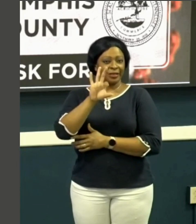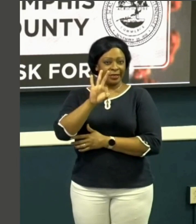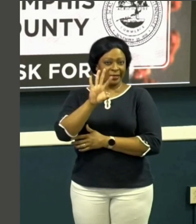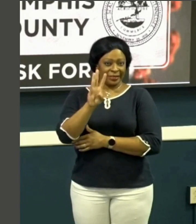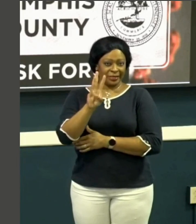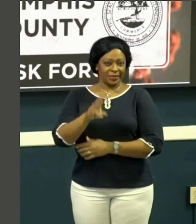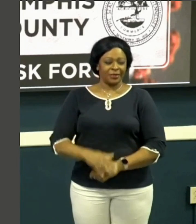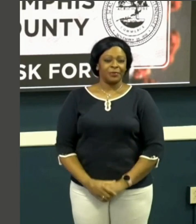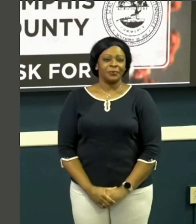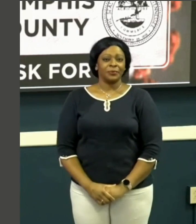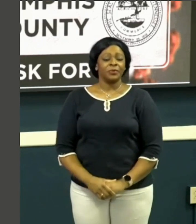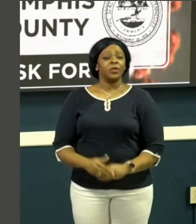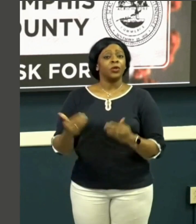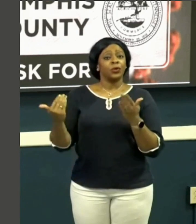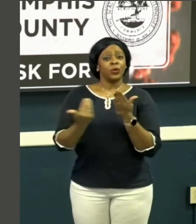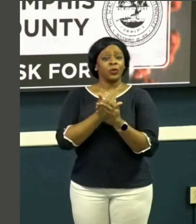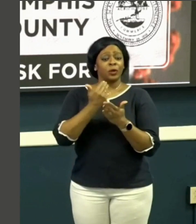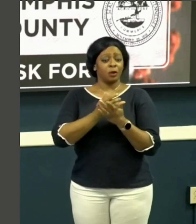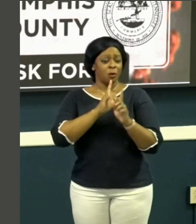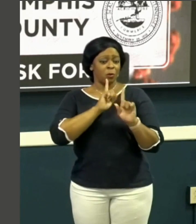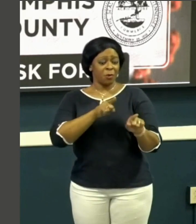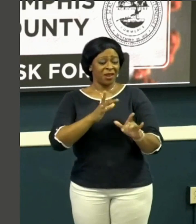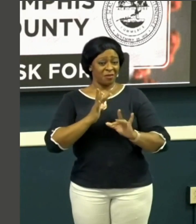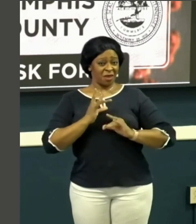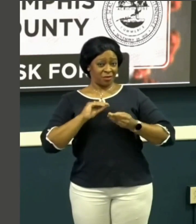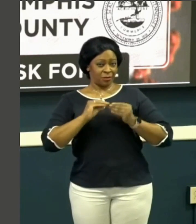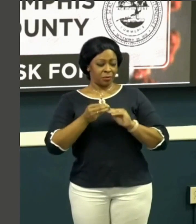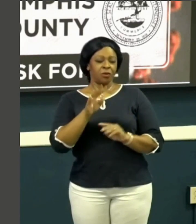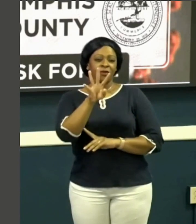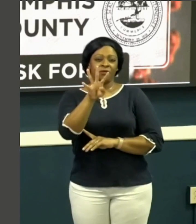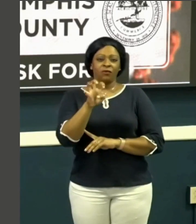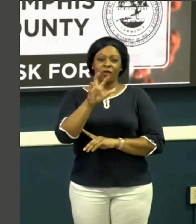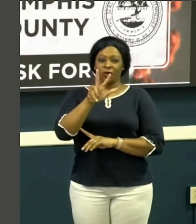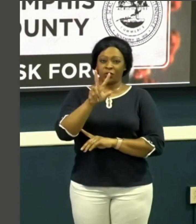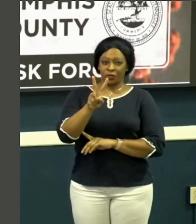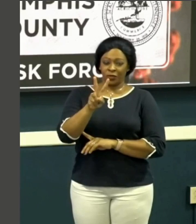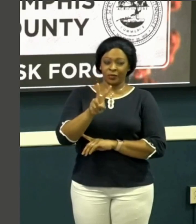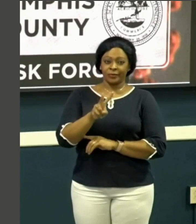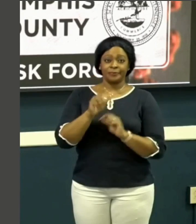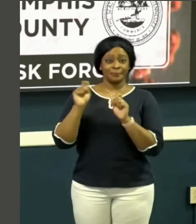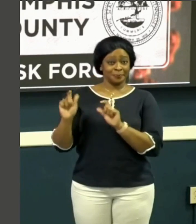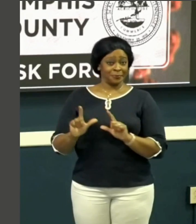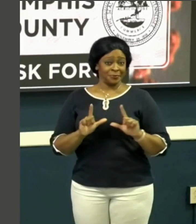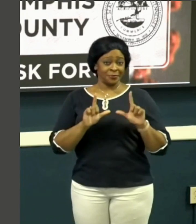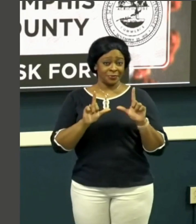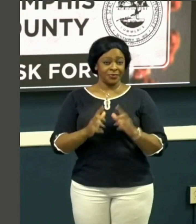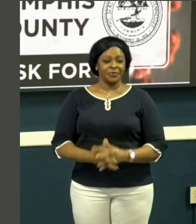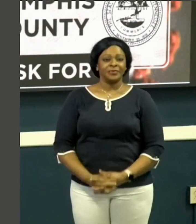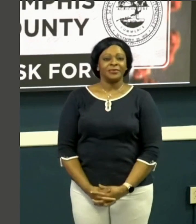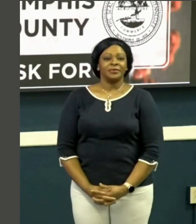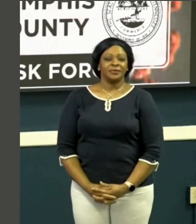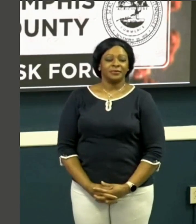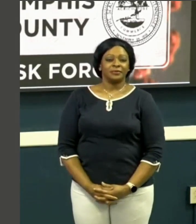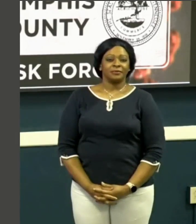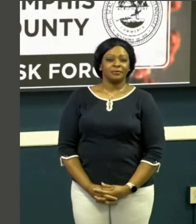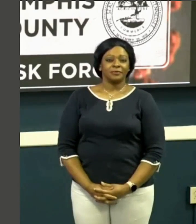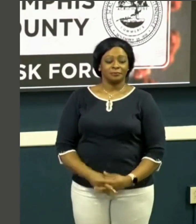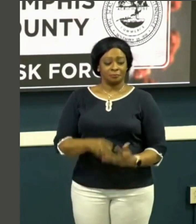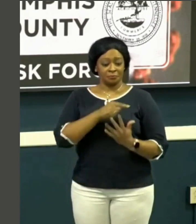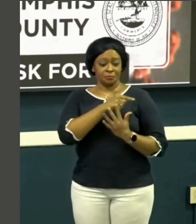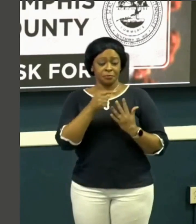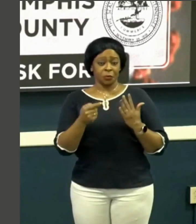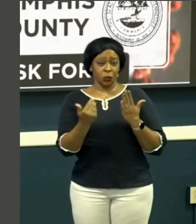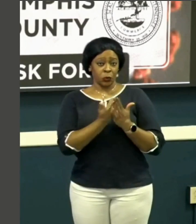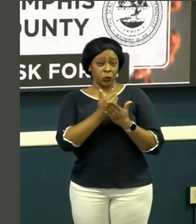232,596. New cases reported today, 432. Next slide. Of those new